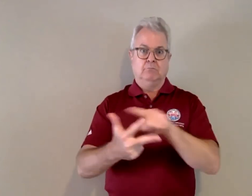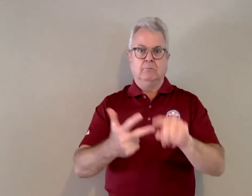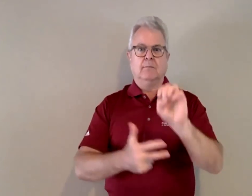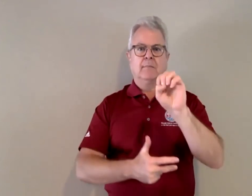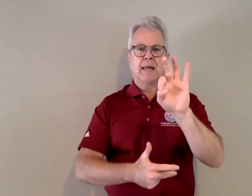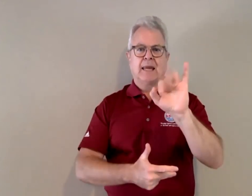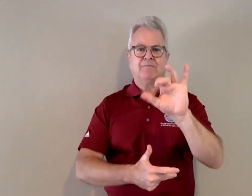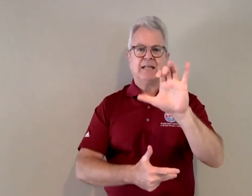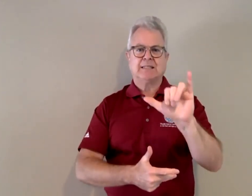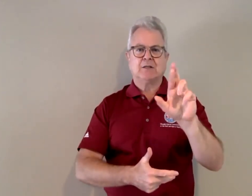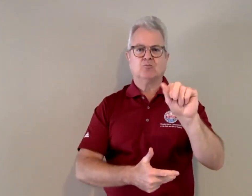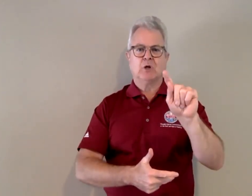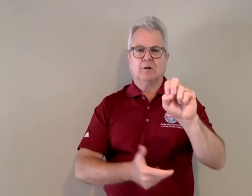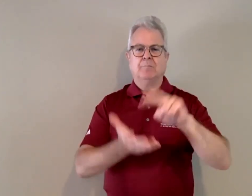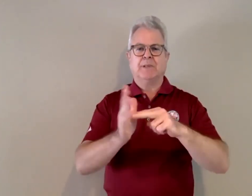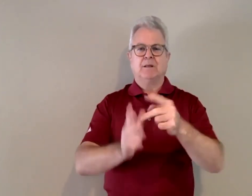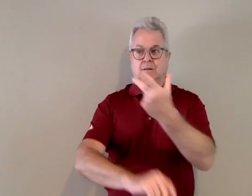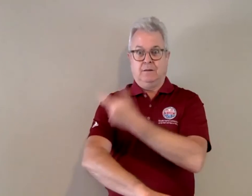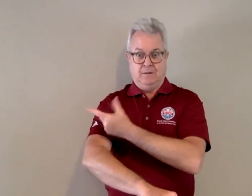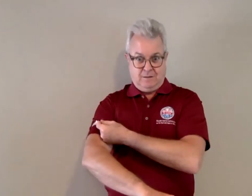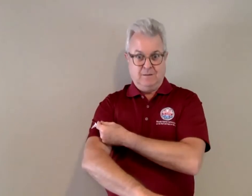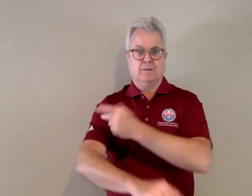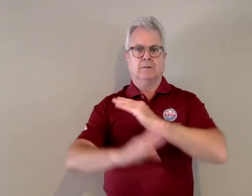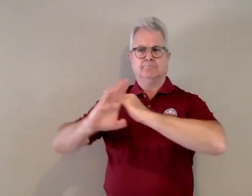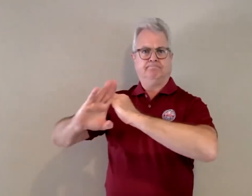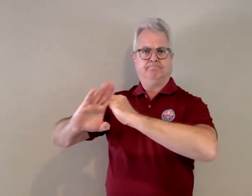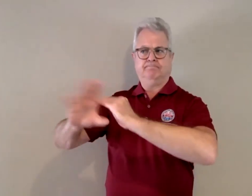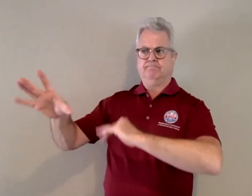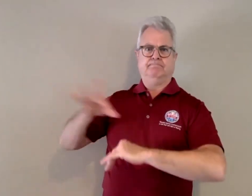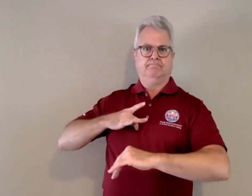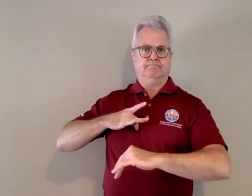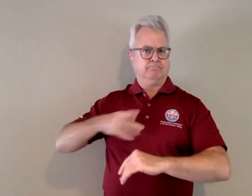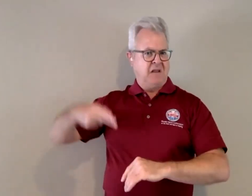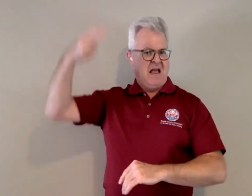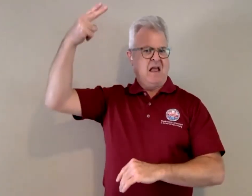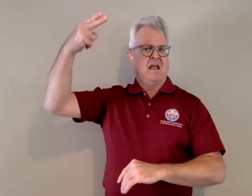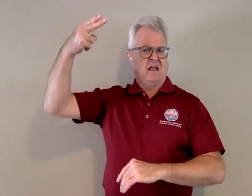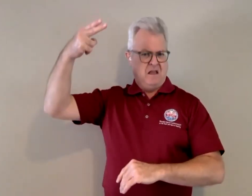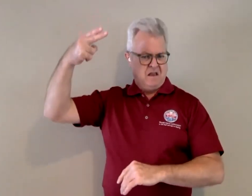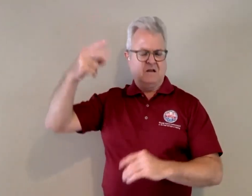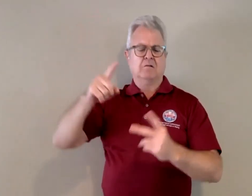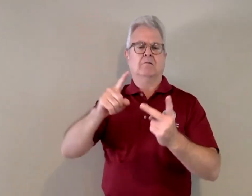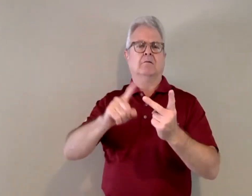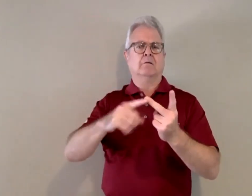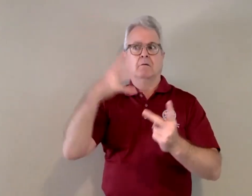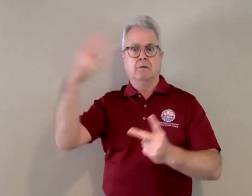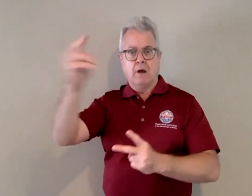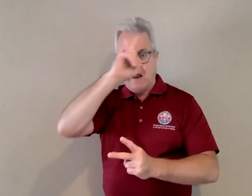Pfizer, Moderna, and Johnson & Johnson, and their efficacy rate of preventing the disease is